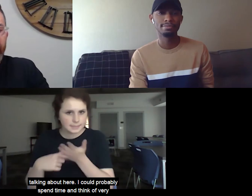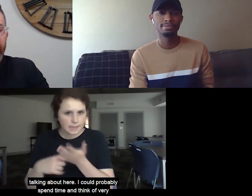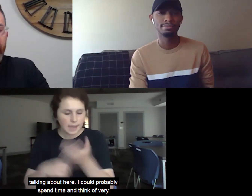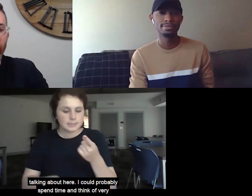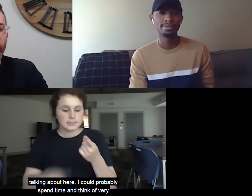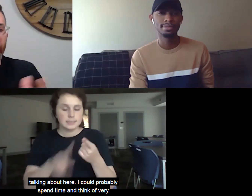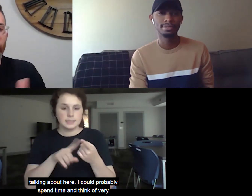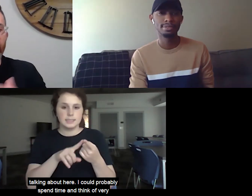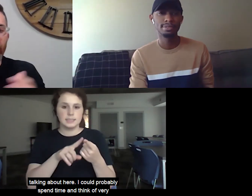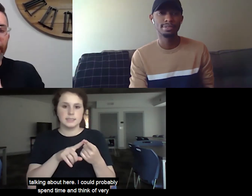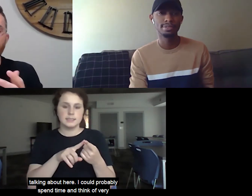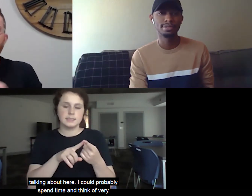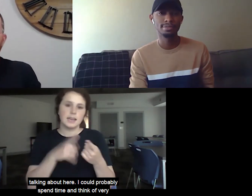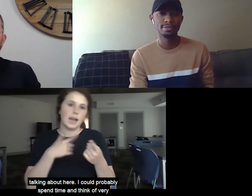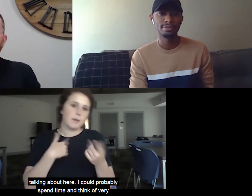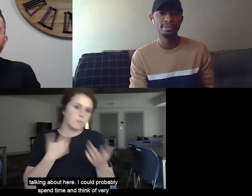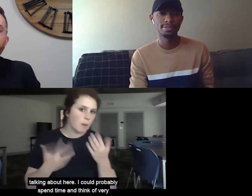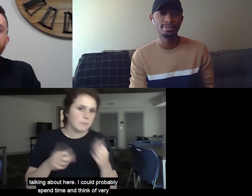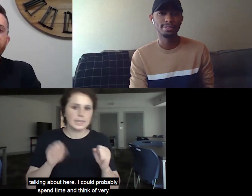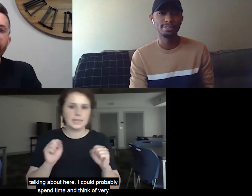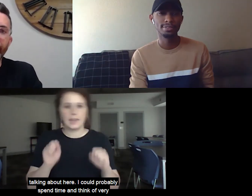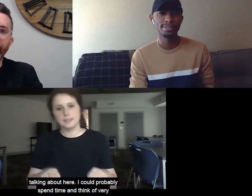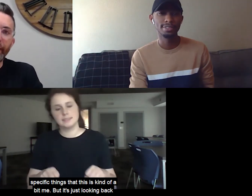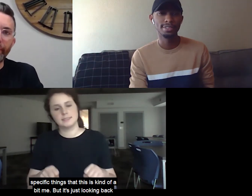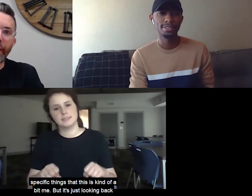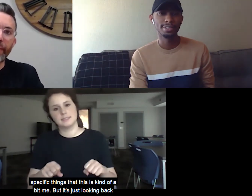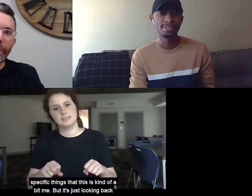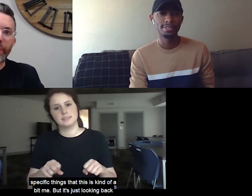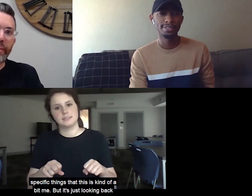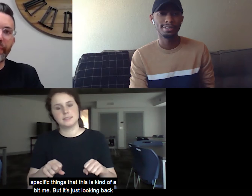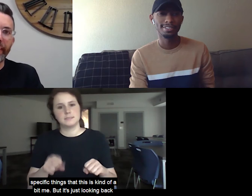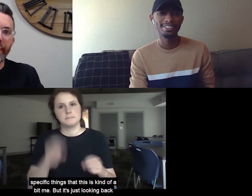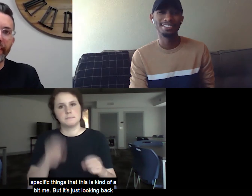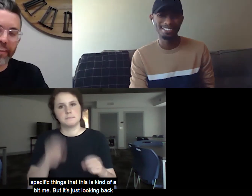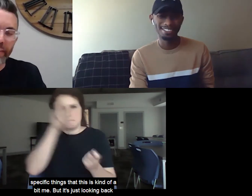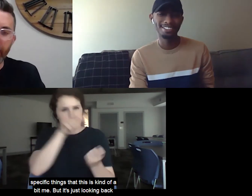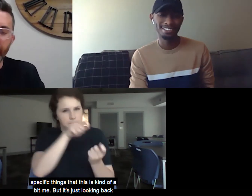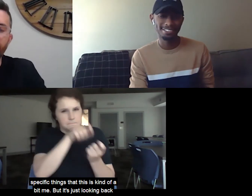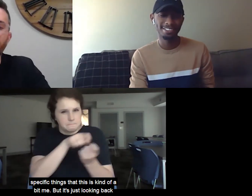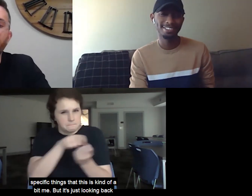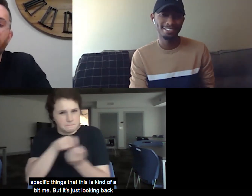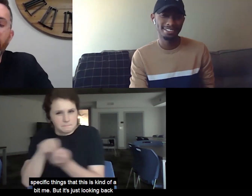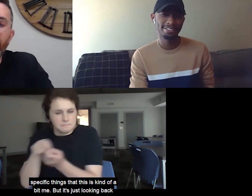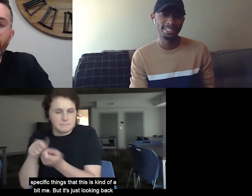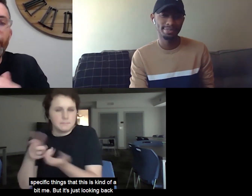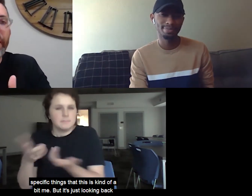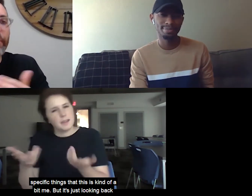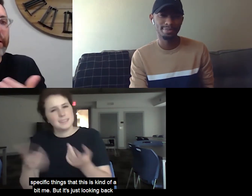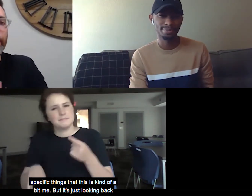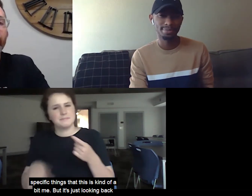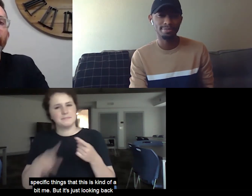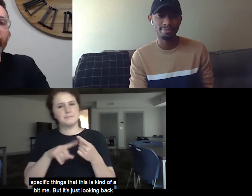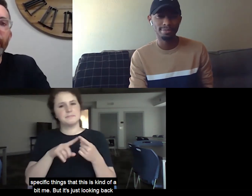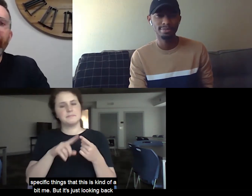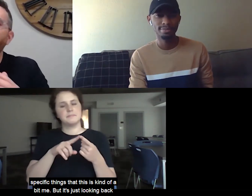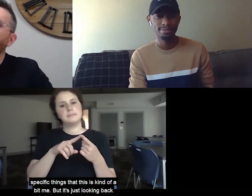And I could probably spend time and think of very specific things that this is kind of bit me,